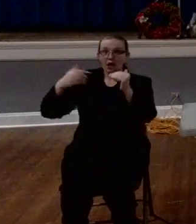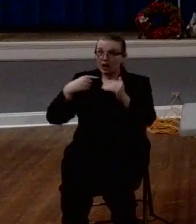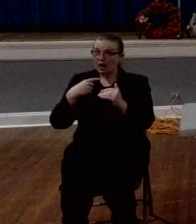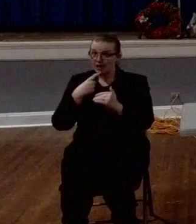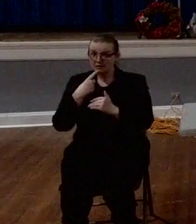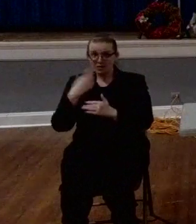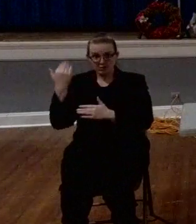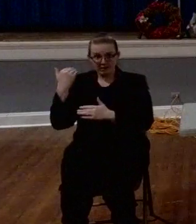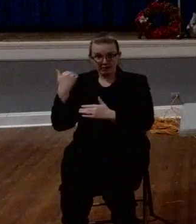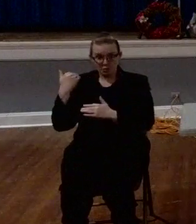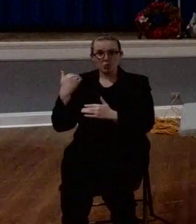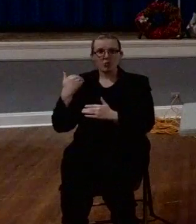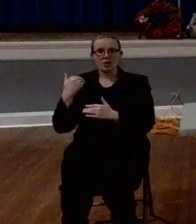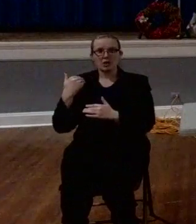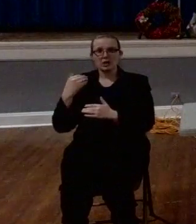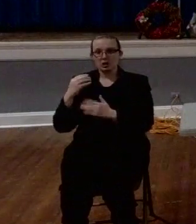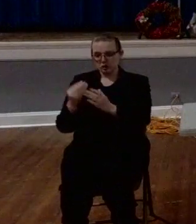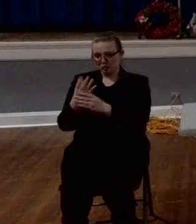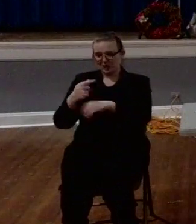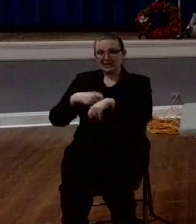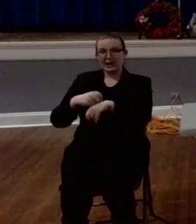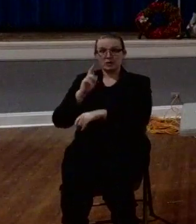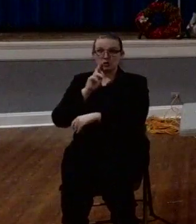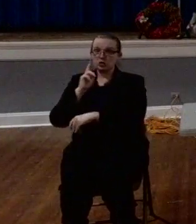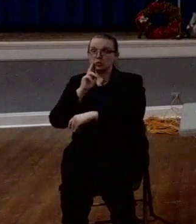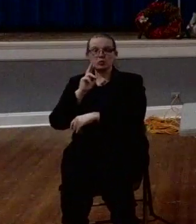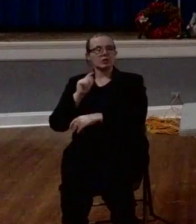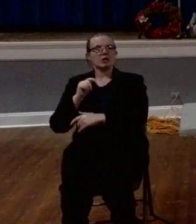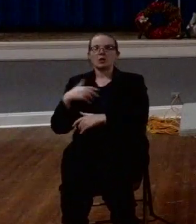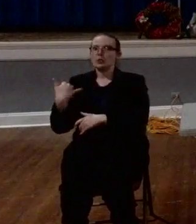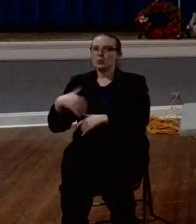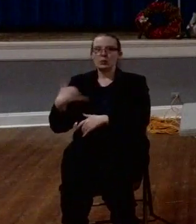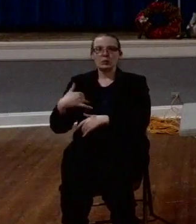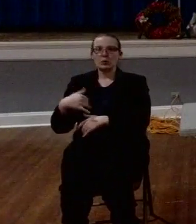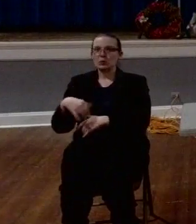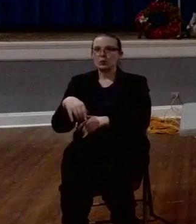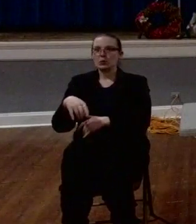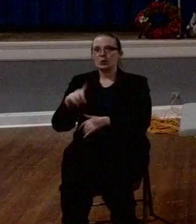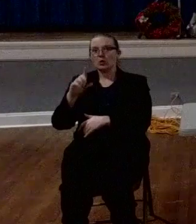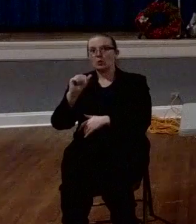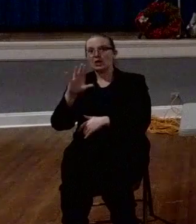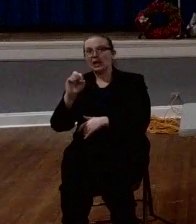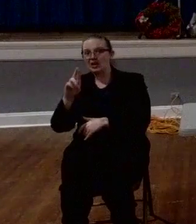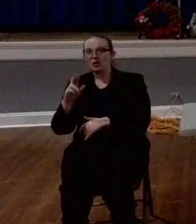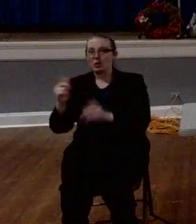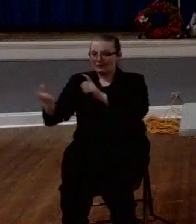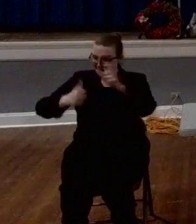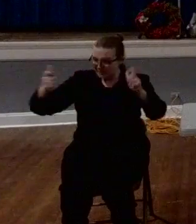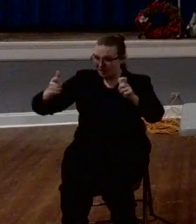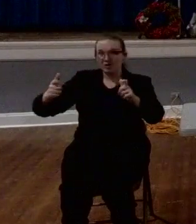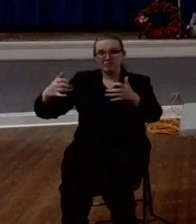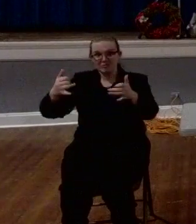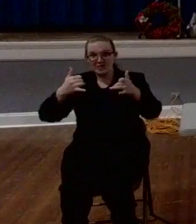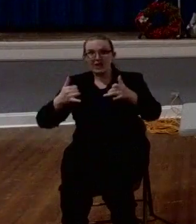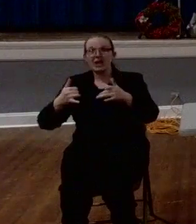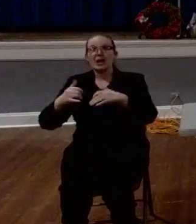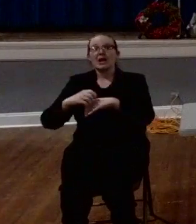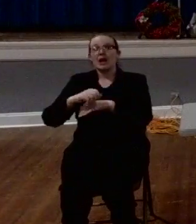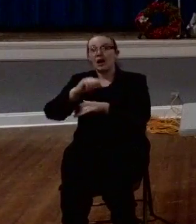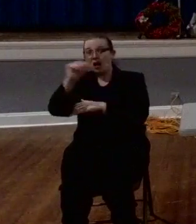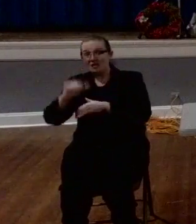previous meetings. Springtime in Houston is a massive, 1 acre or possibly even bigger park. House Park in